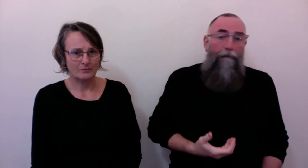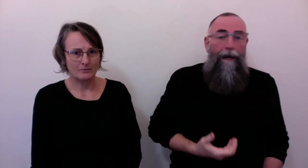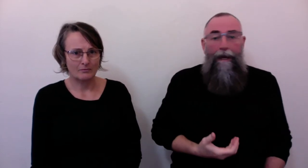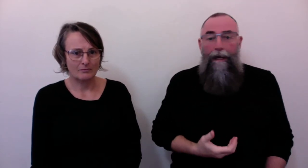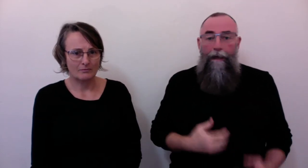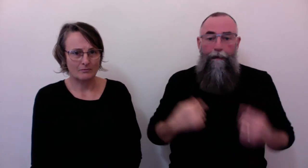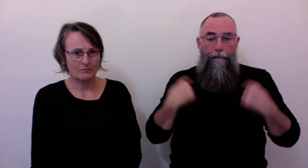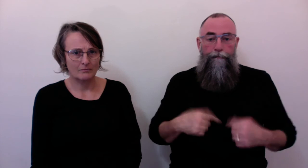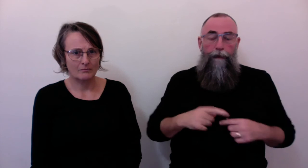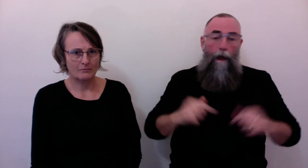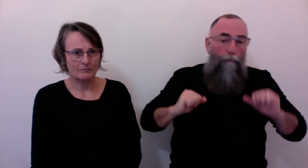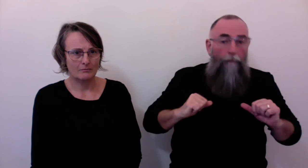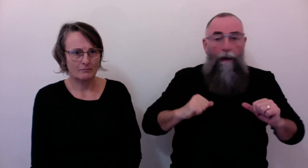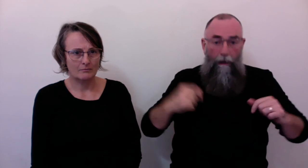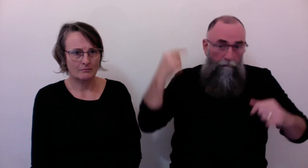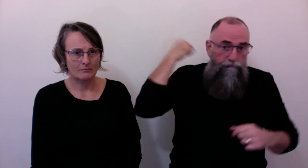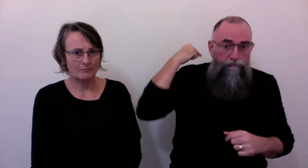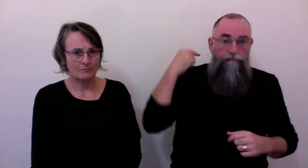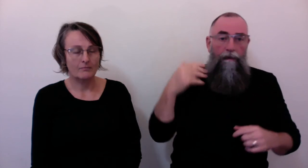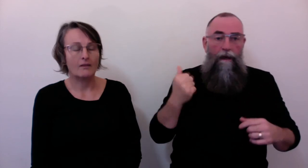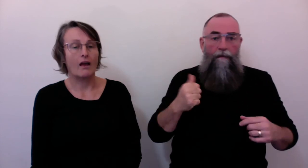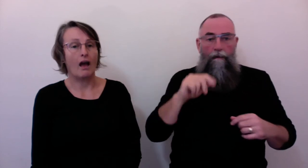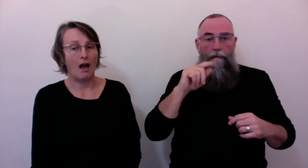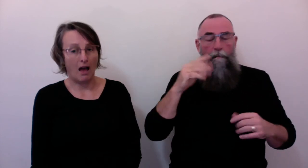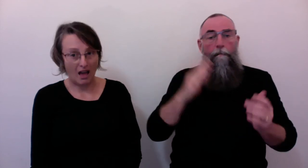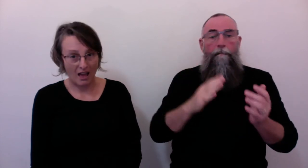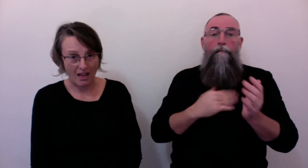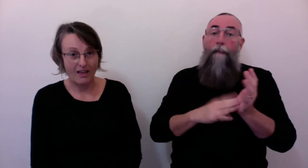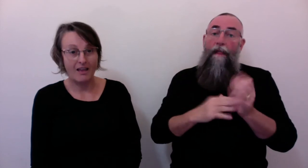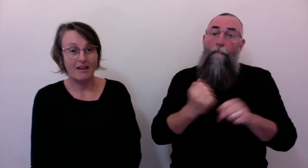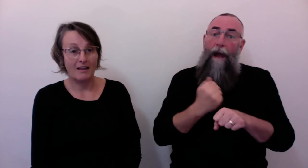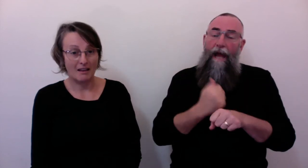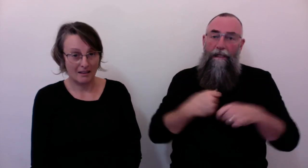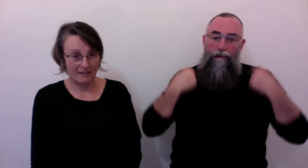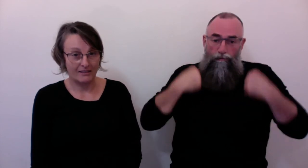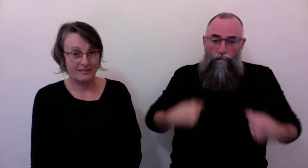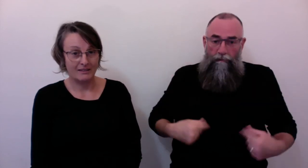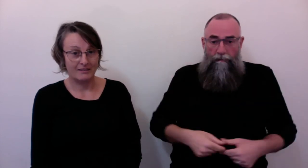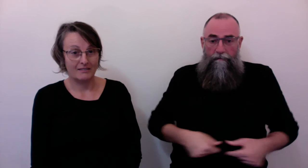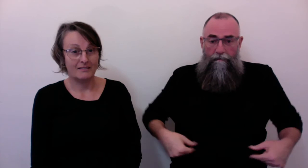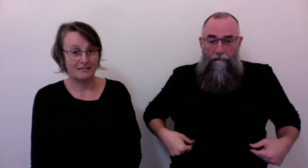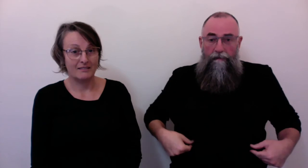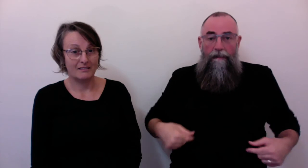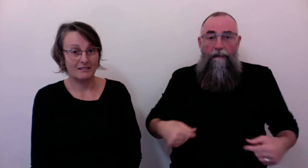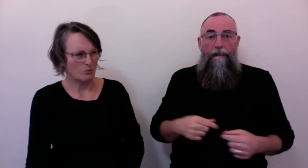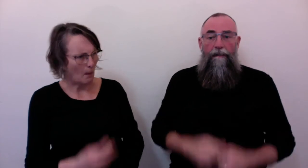backpack. Yeah, Yeah. like in my little strap. Mum used to make straps for me, and I had to carry it as a kid. With the batteries mostly, or